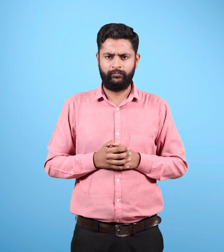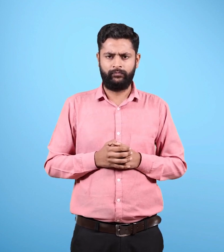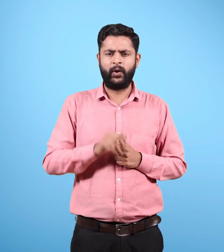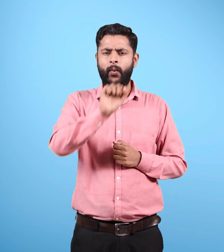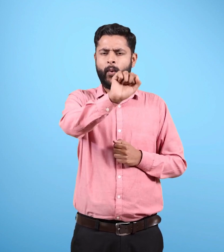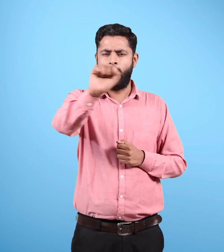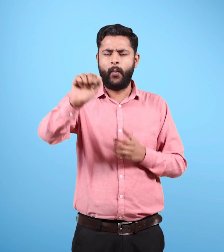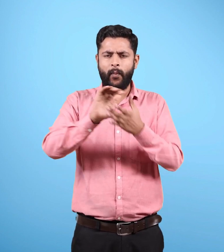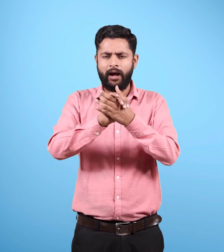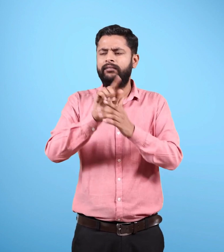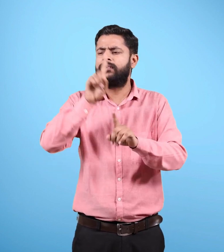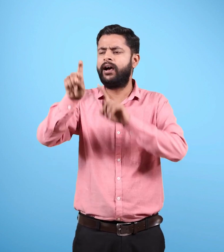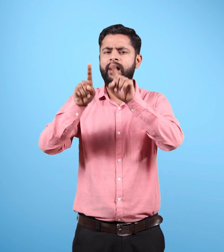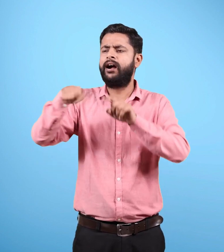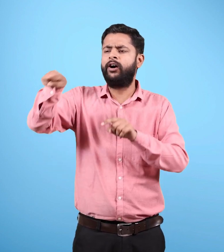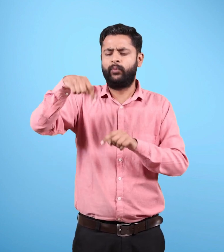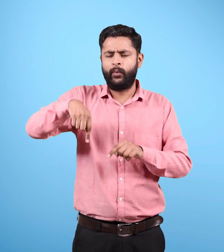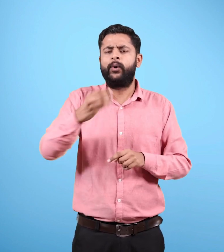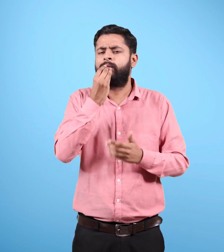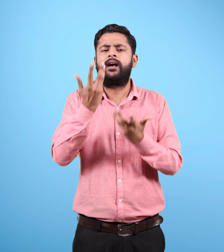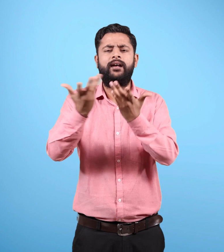Find out what your friend ate today.